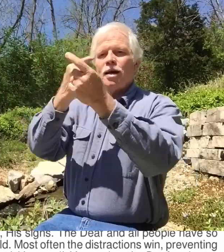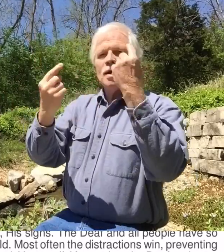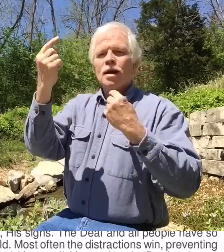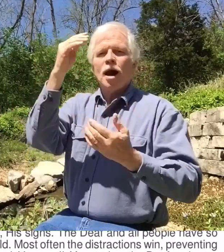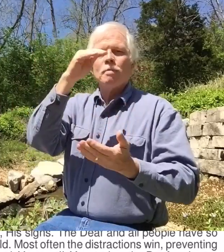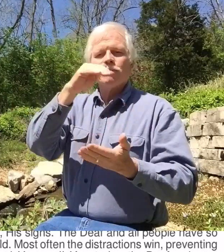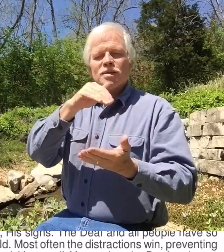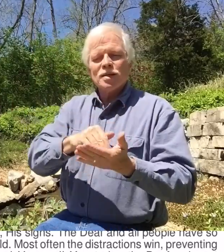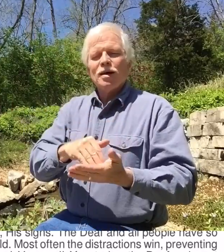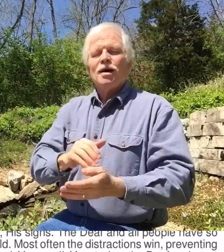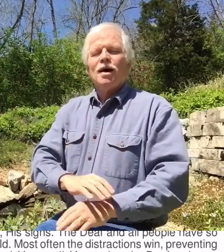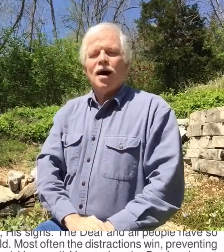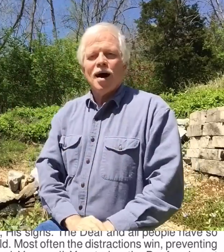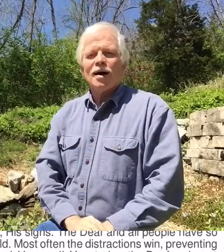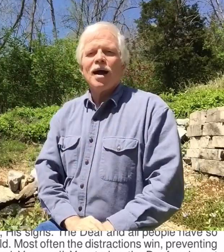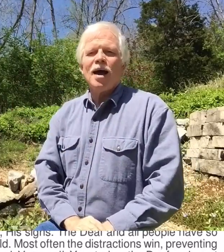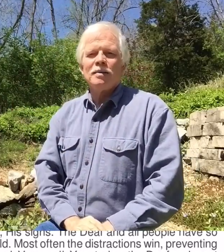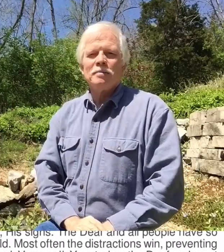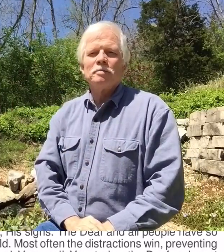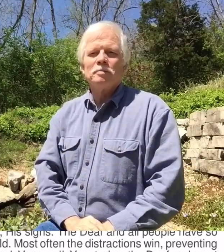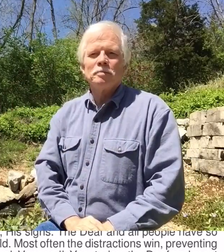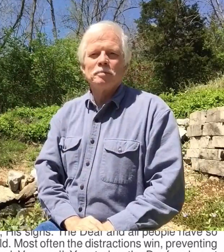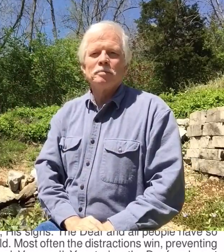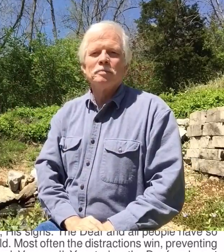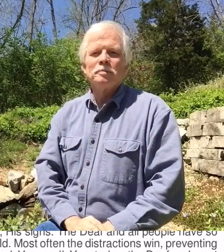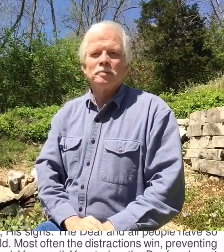comes again liquah months from the